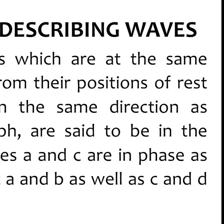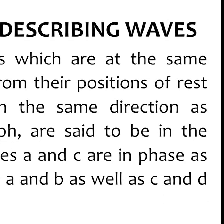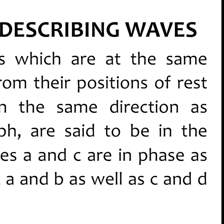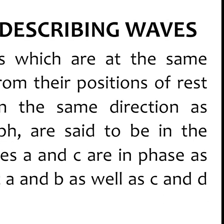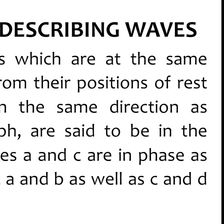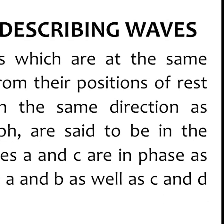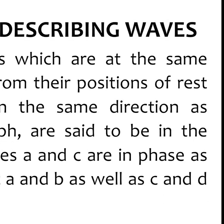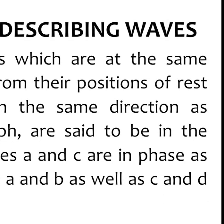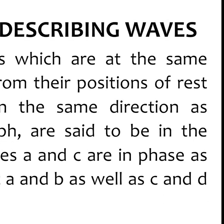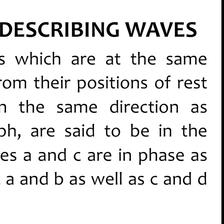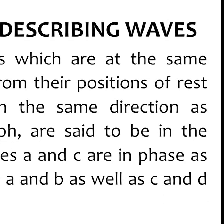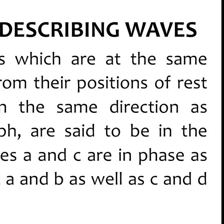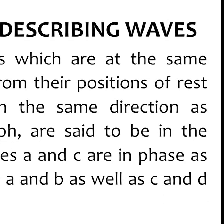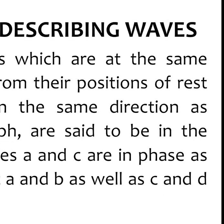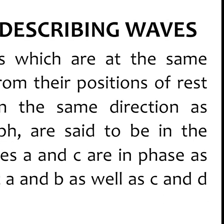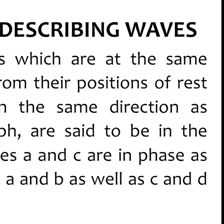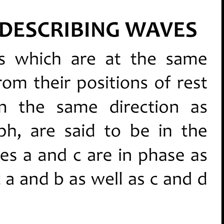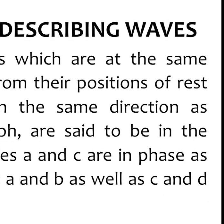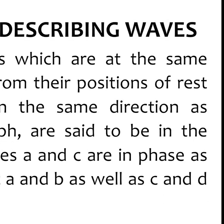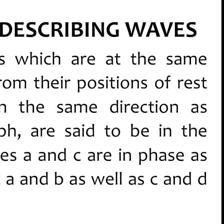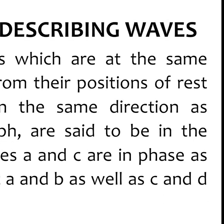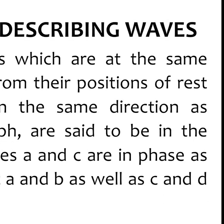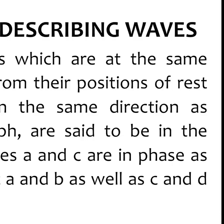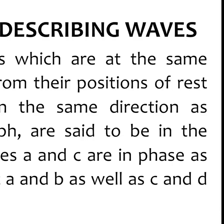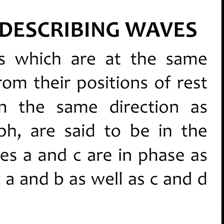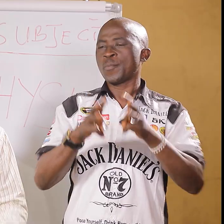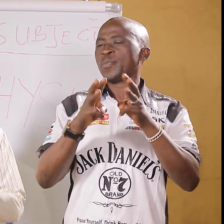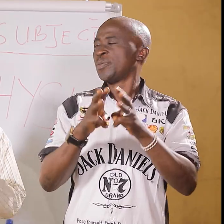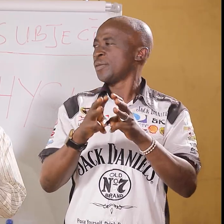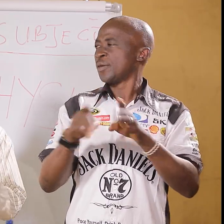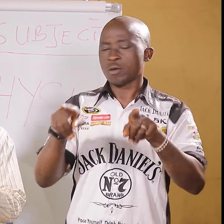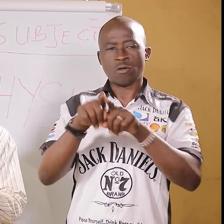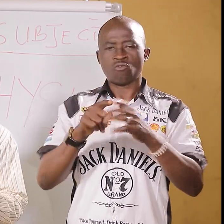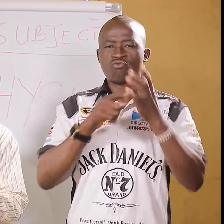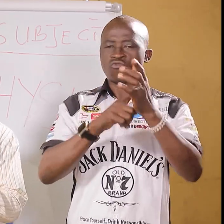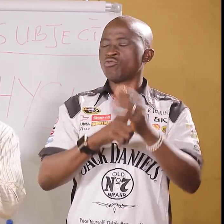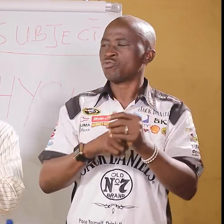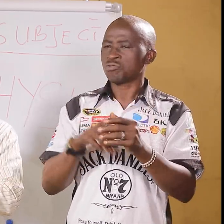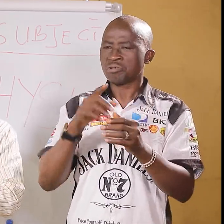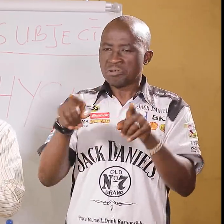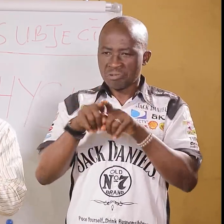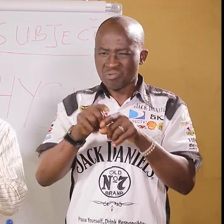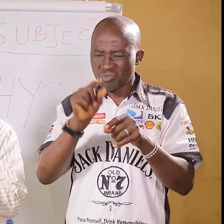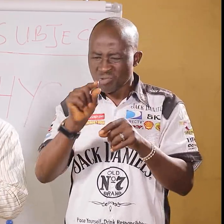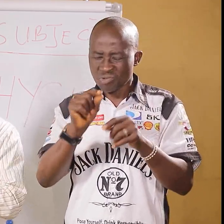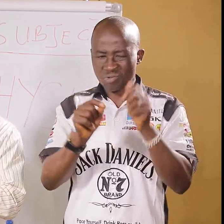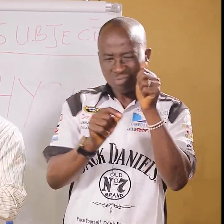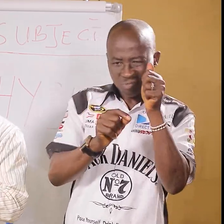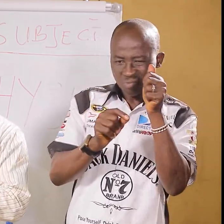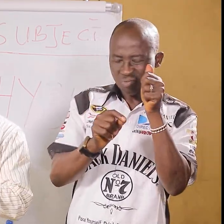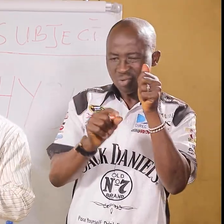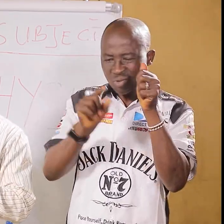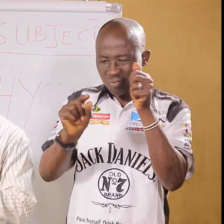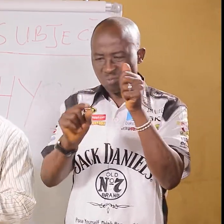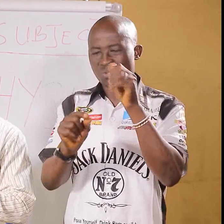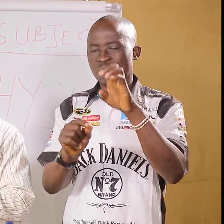positions or rays and are moving in the same direction as shown on the graph. Like small letter A and small letter C, we say they are